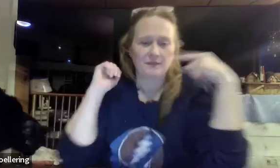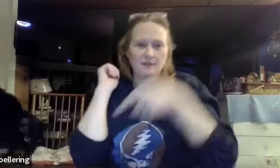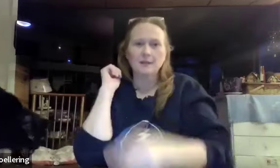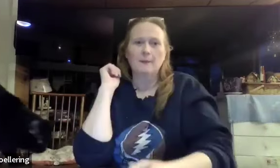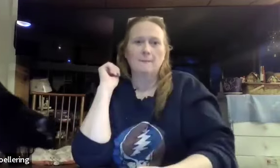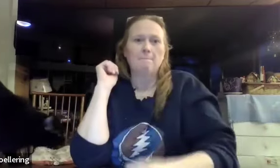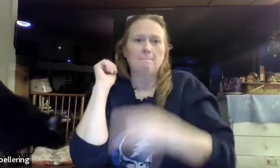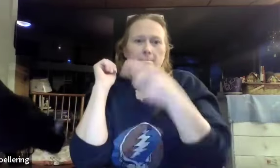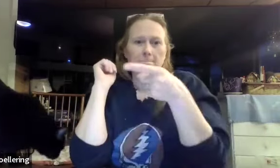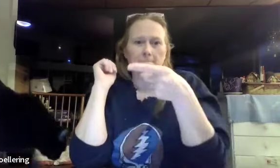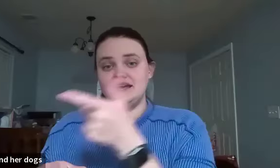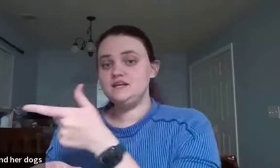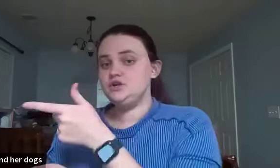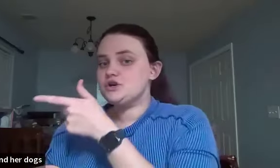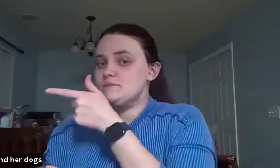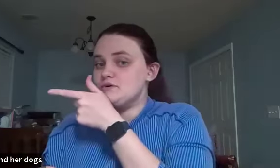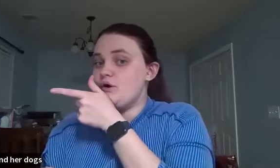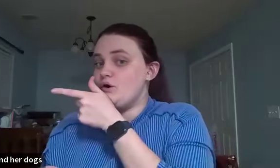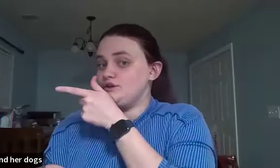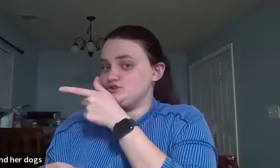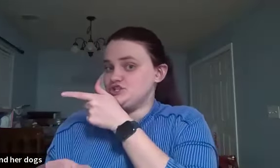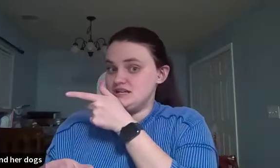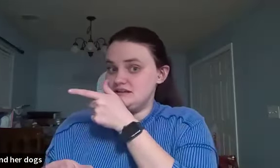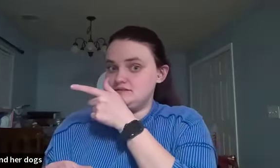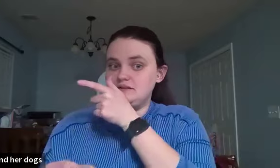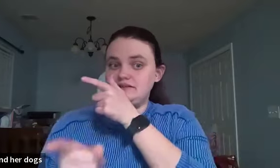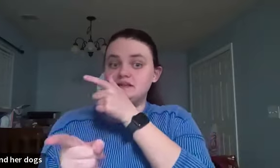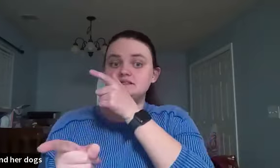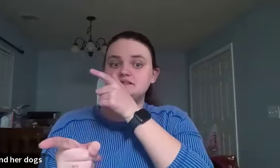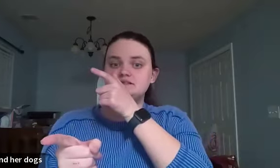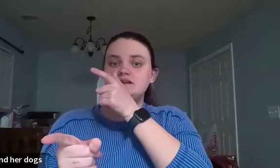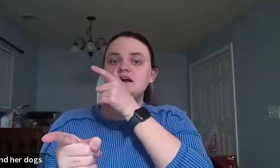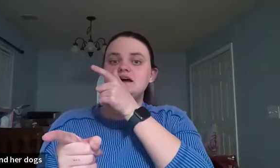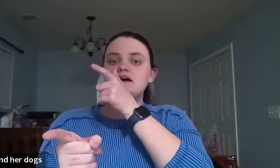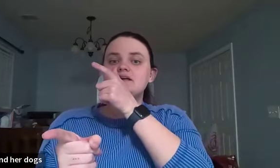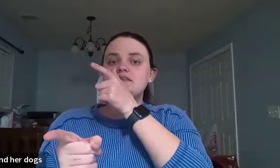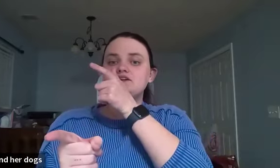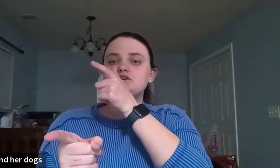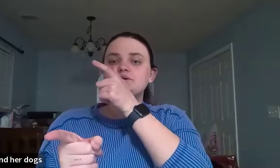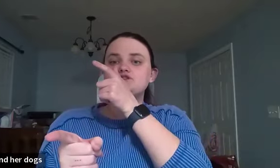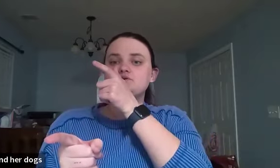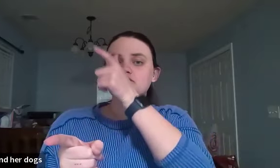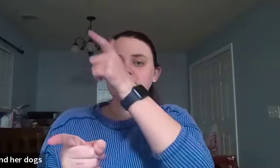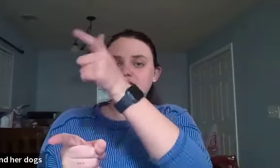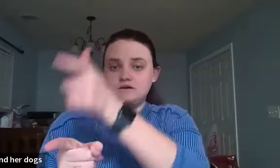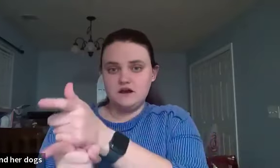Yes. Your dominant hand, you're going to put on your chin like this. Then you're going to bring it on